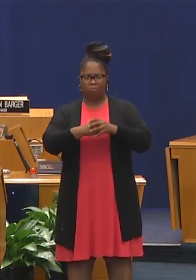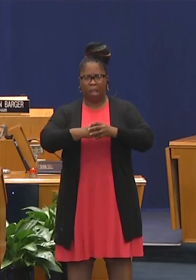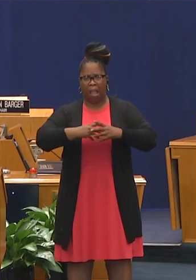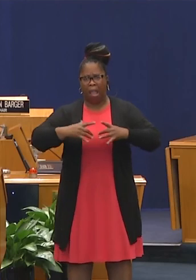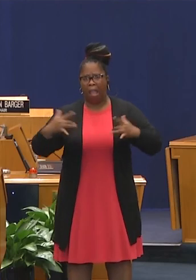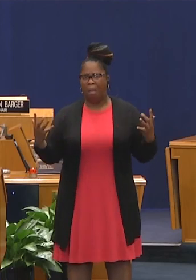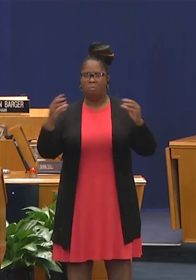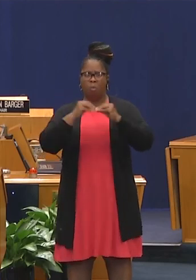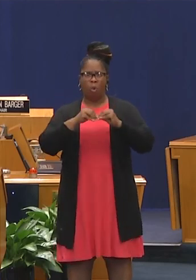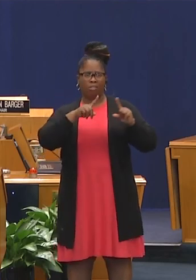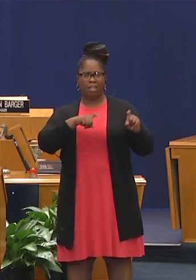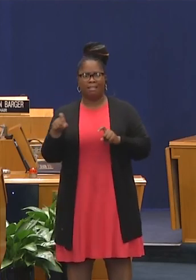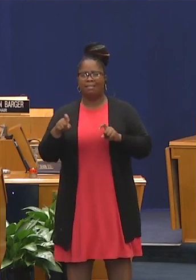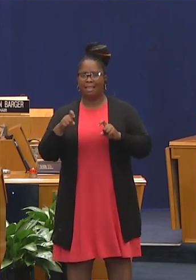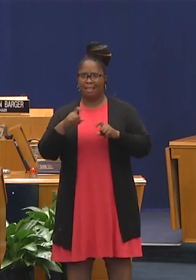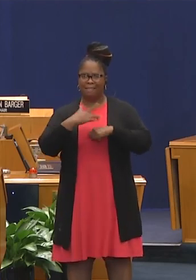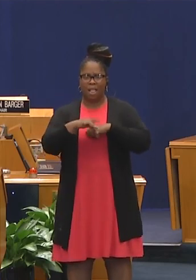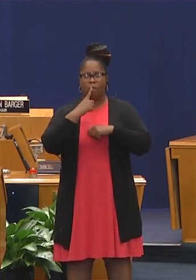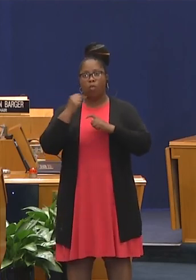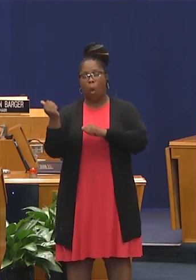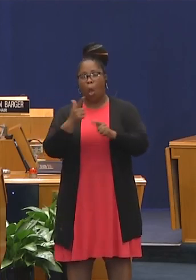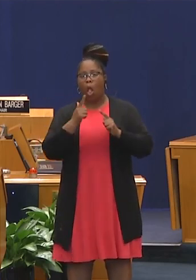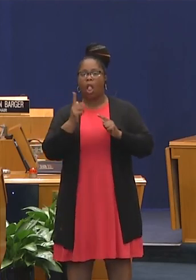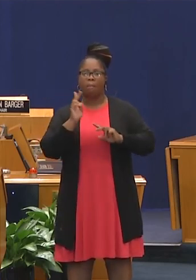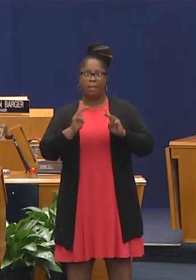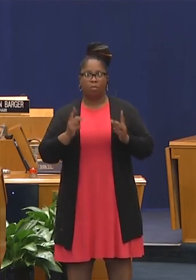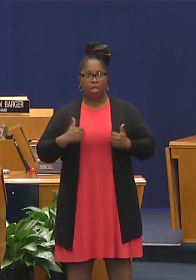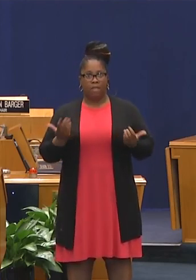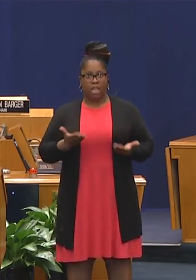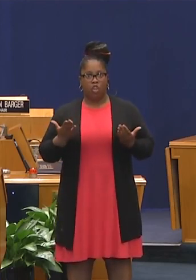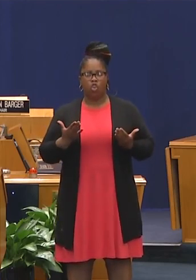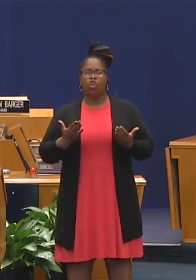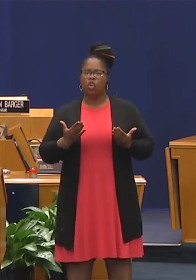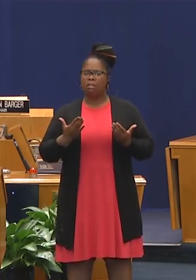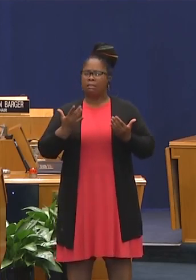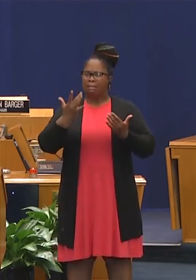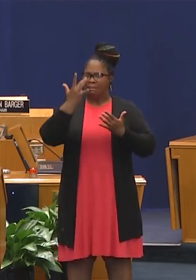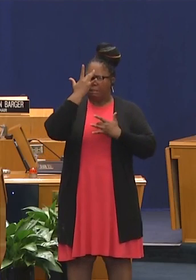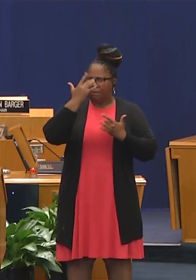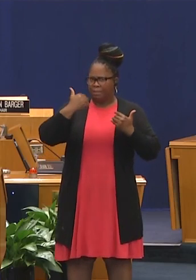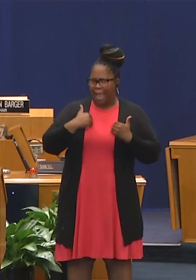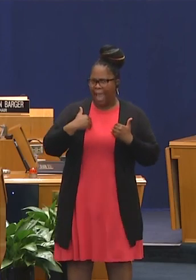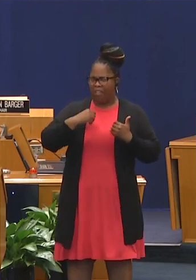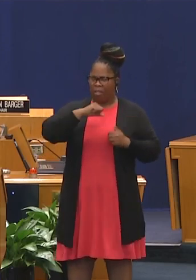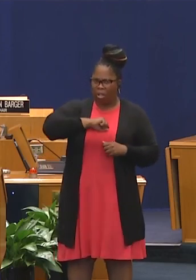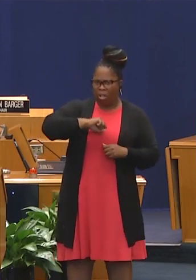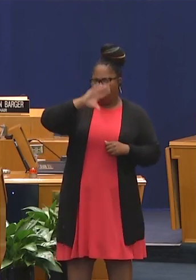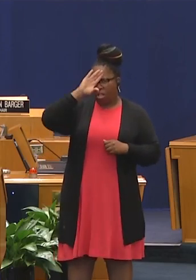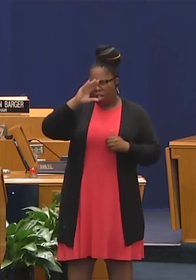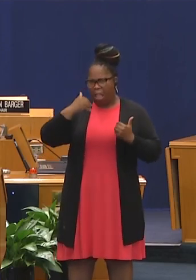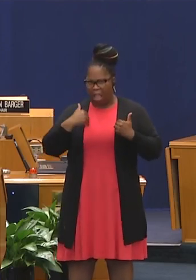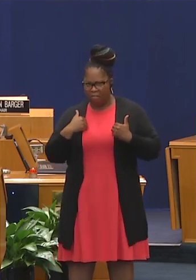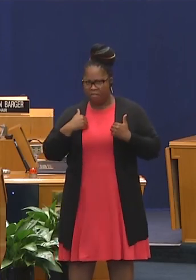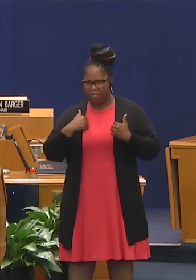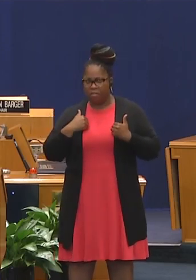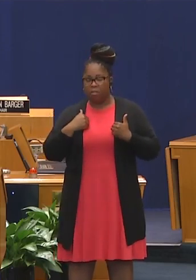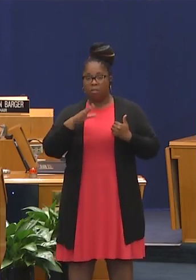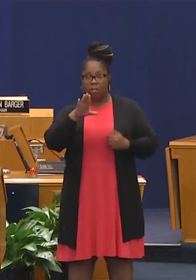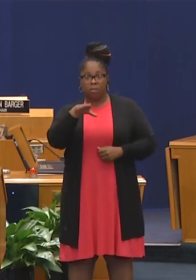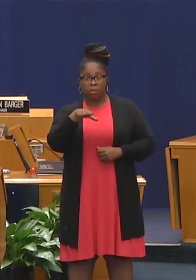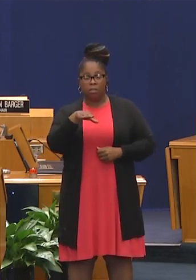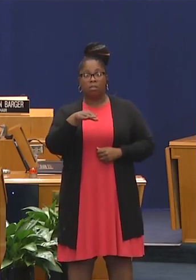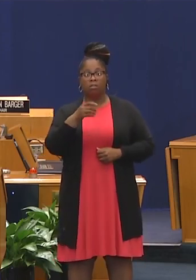availability for all of our residents who are symptomatic with respiratory illness. And I want to note that on Monday, Dr.